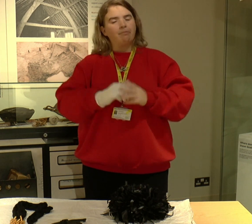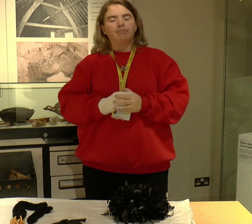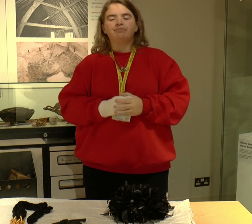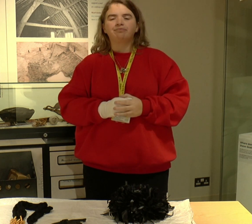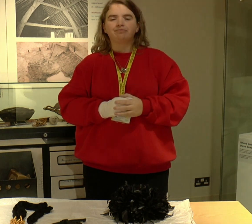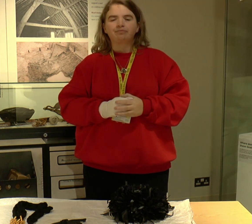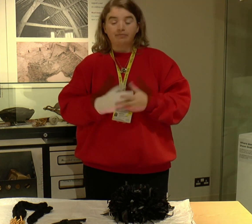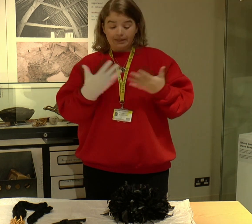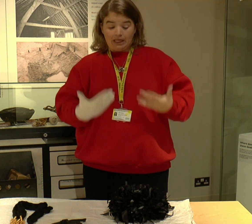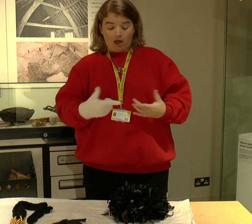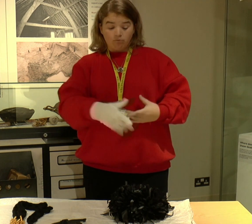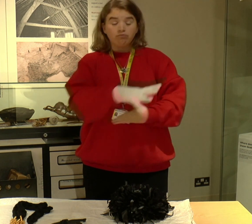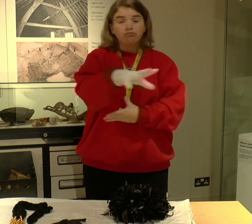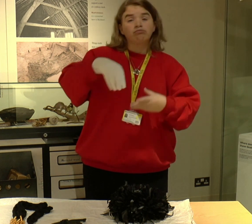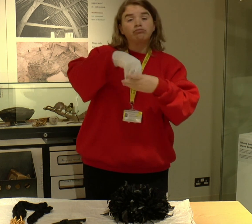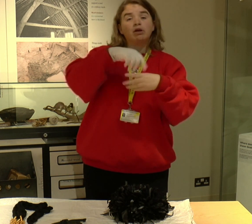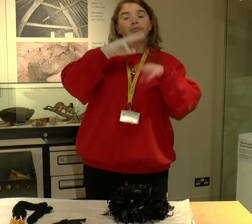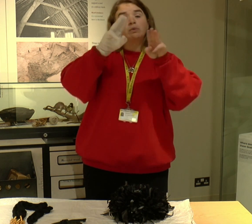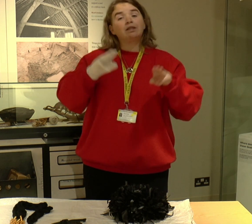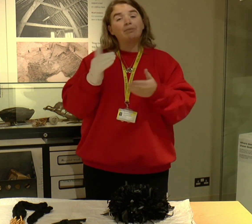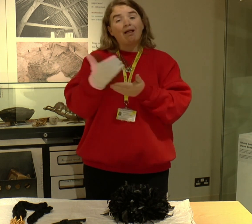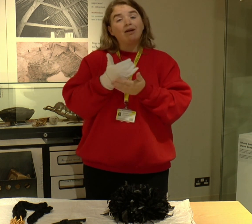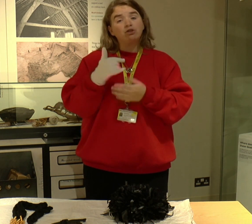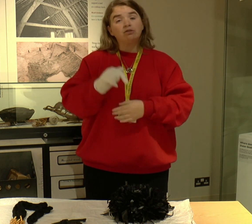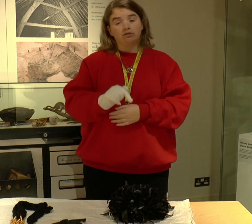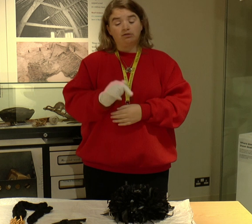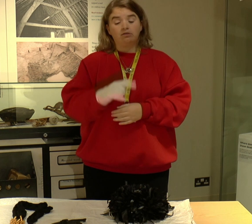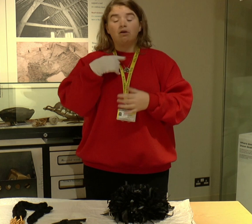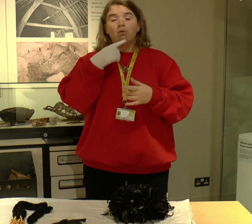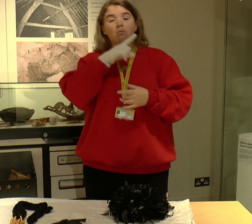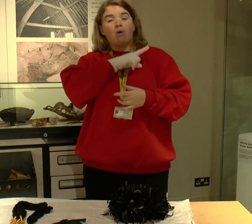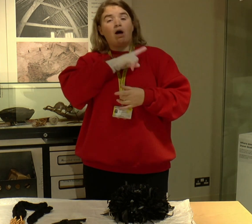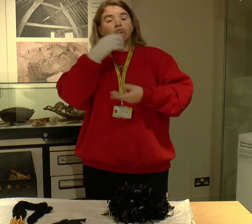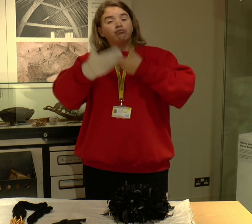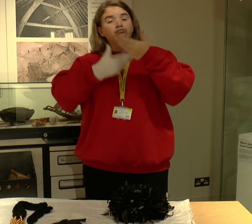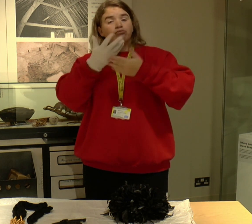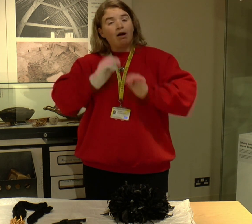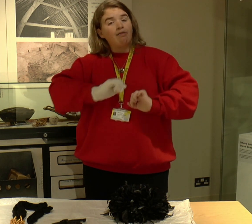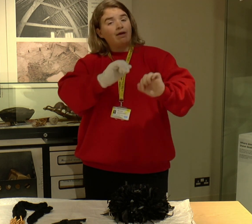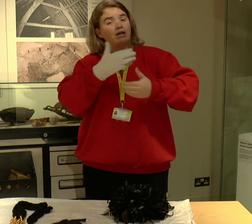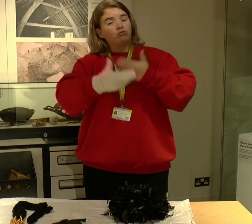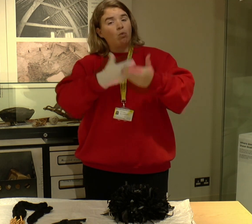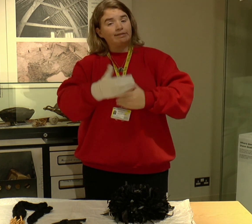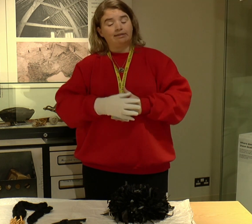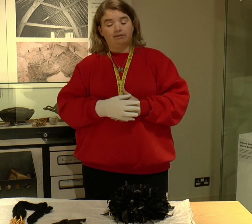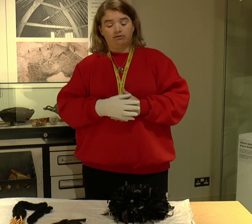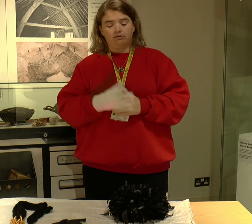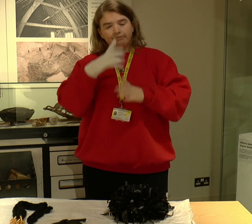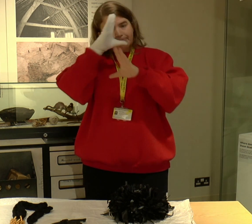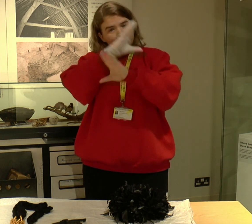headscarf in place. Now it's included in the museum's collections because it helps to tell their story.